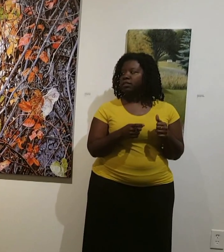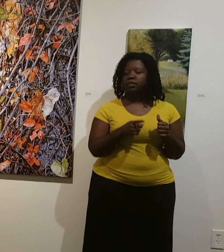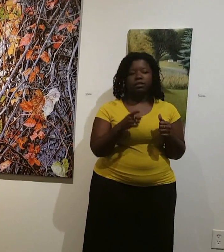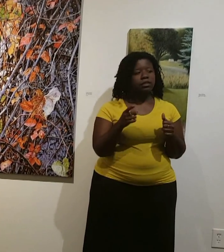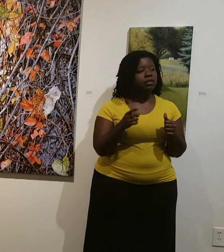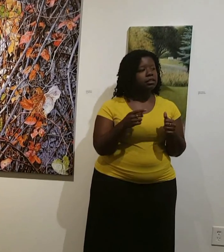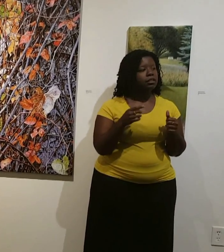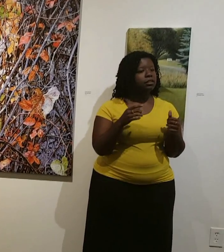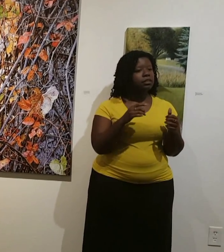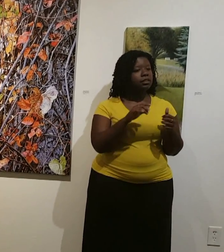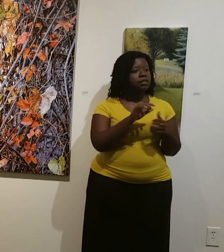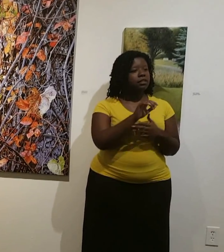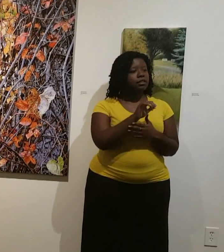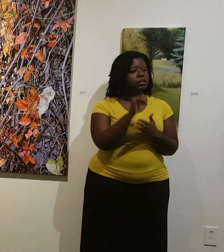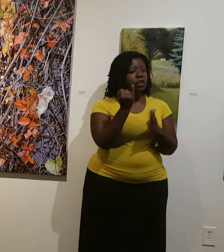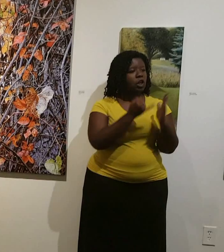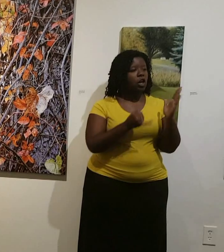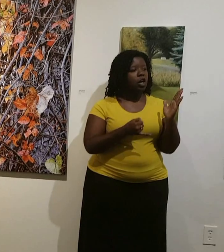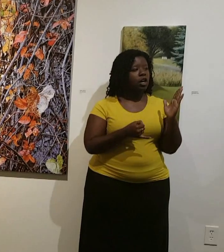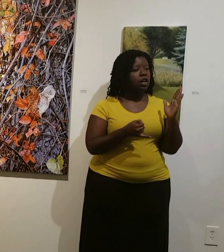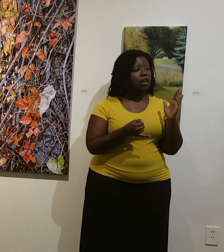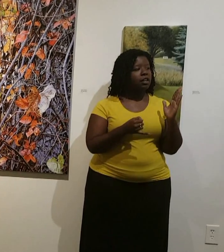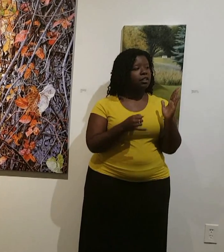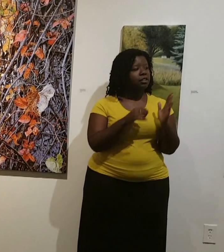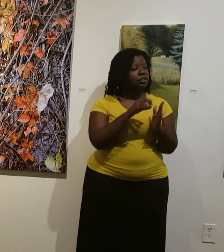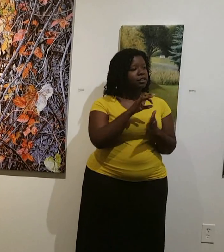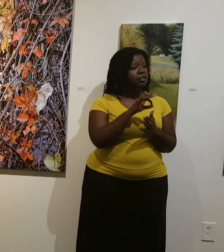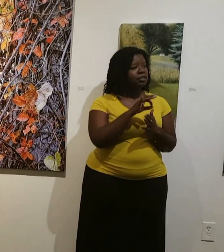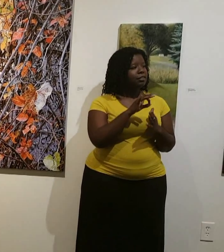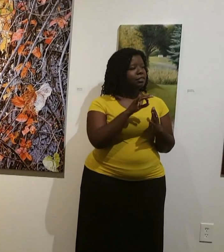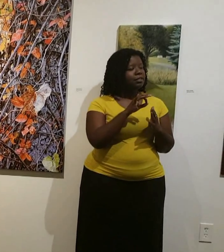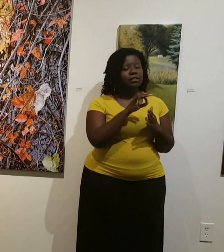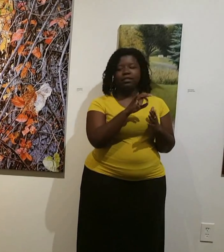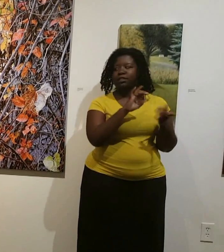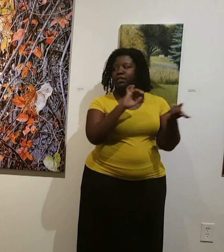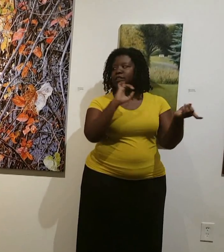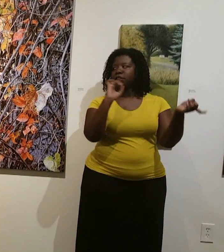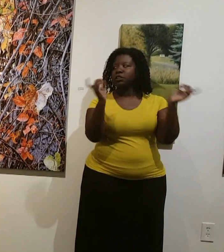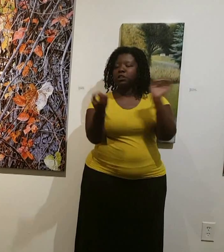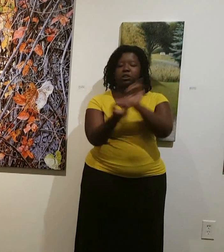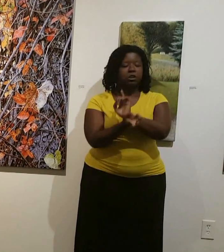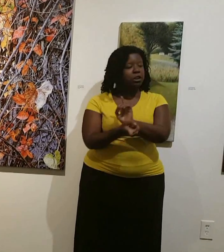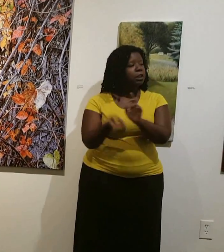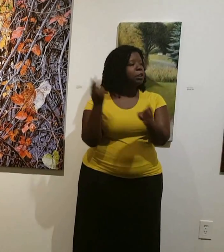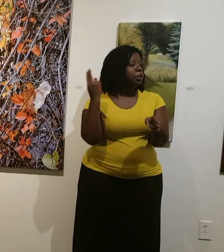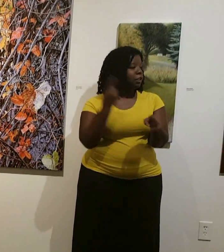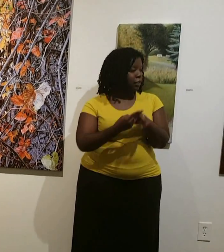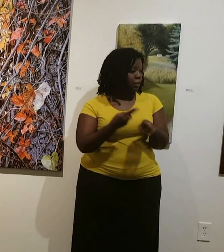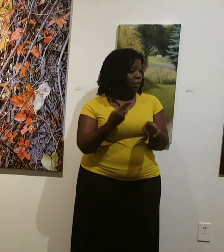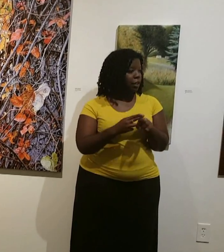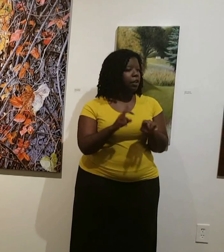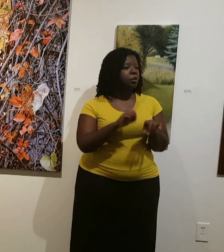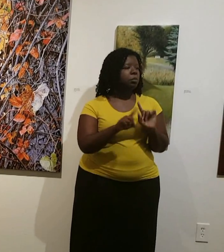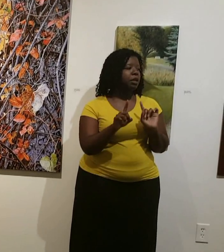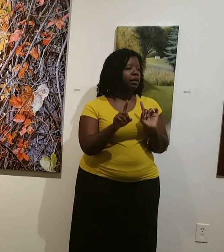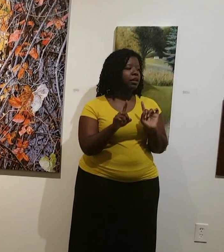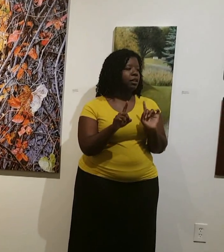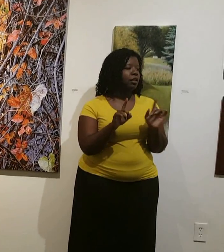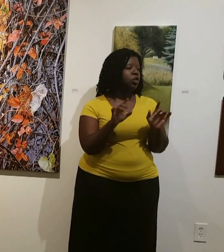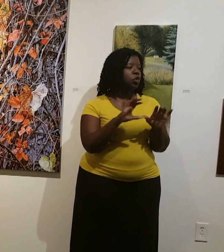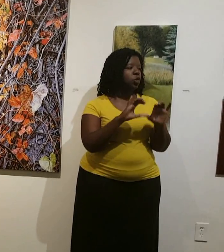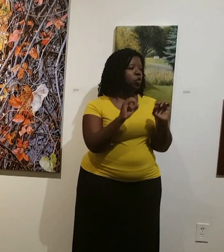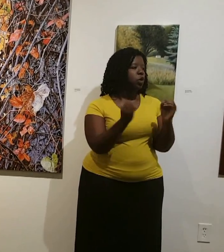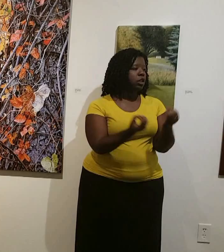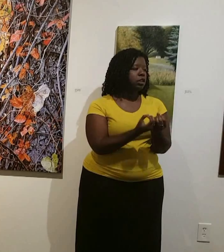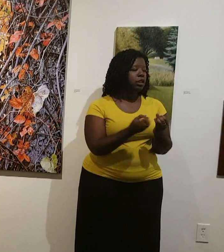Art League. It had two lots. One was within the museum and one was when it took on its own independence. But it's the same